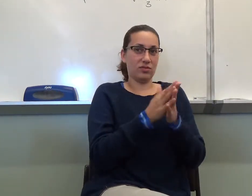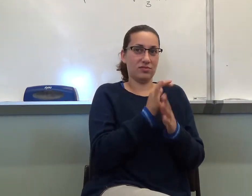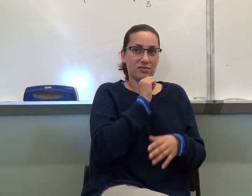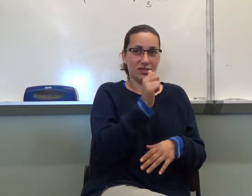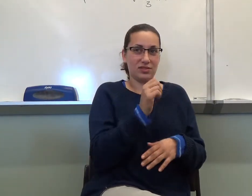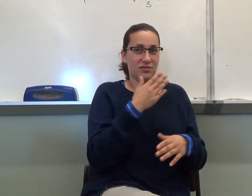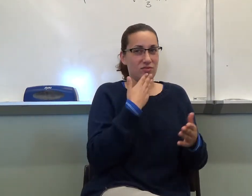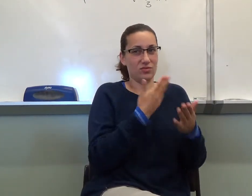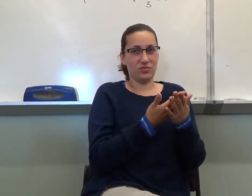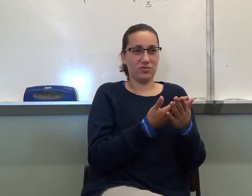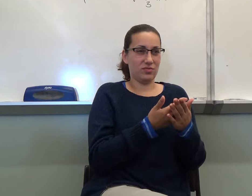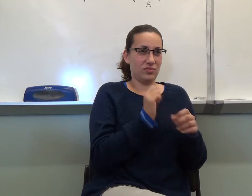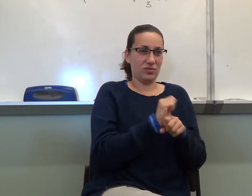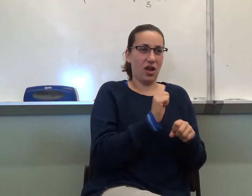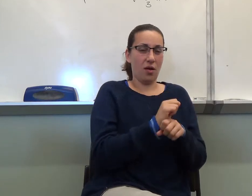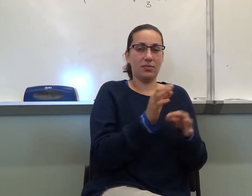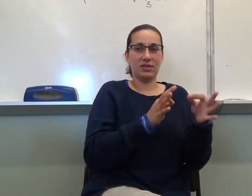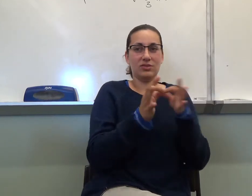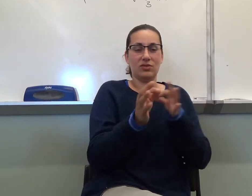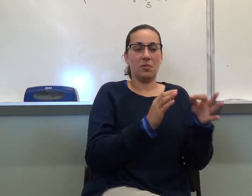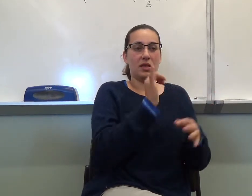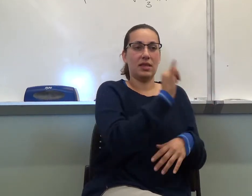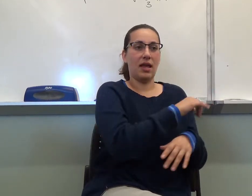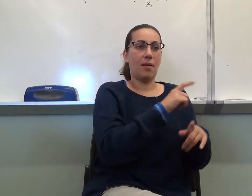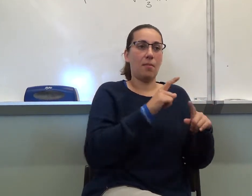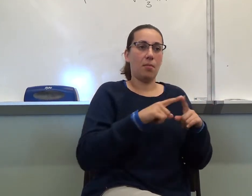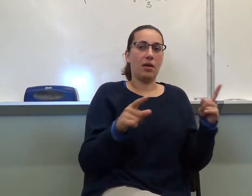how to do this. So we're going to make it a little bit more interesting.